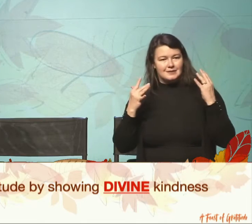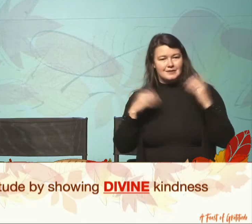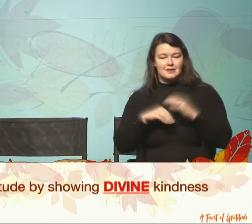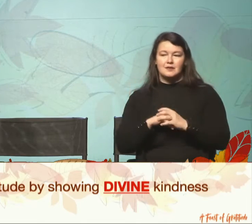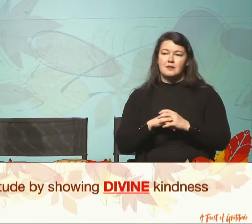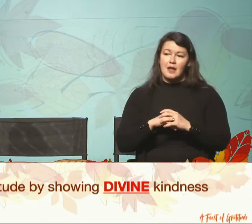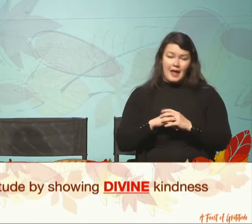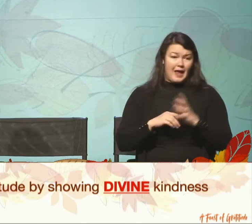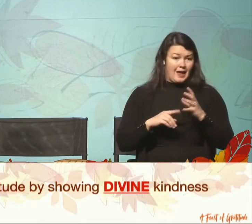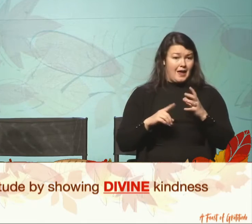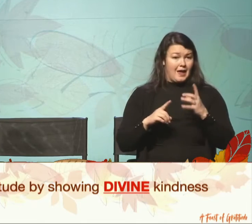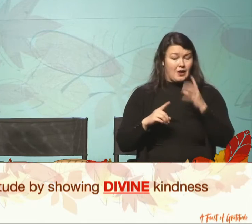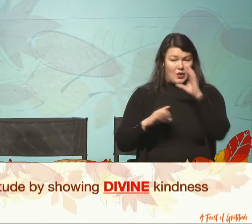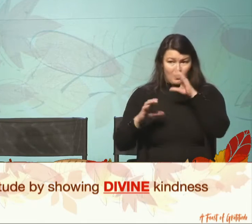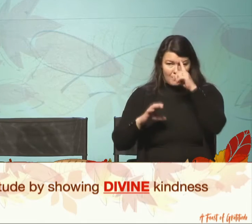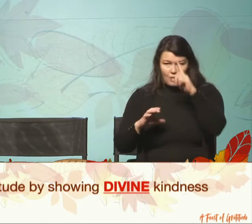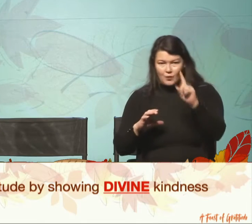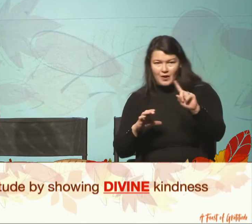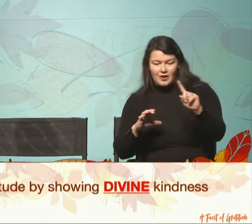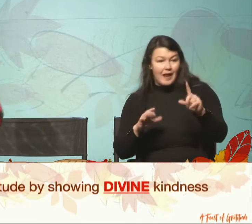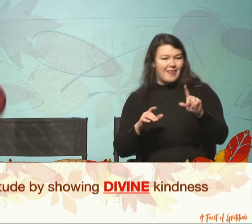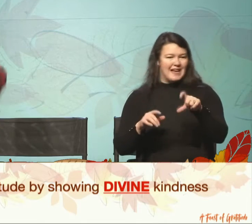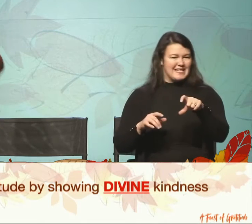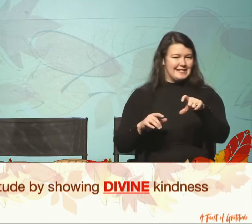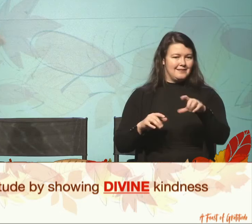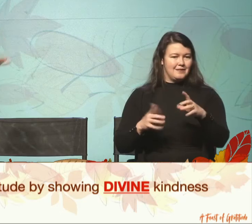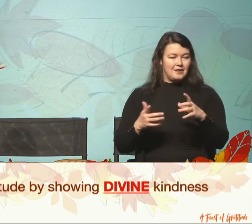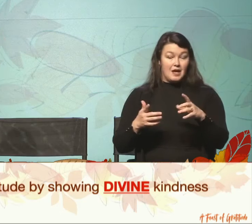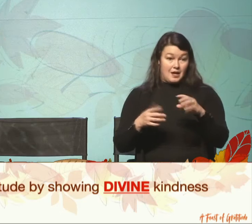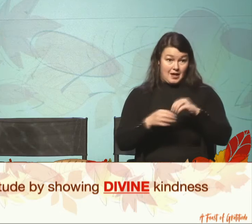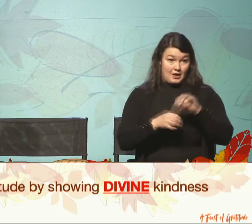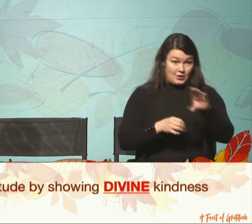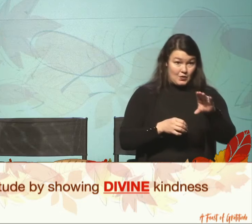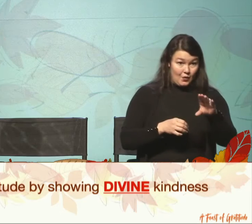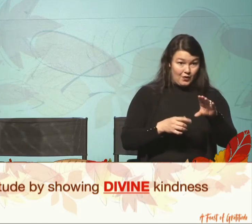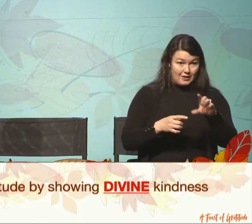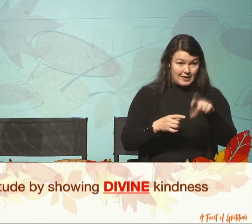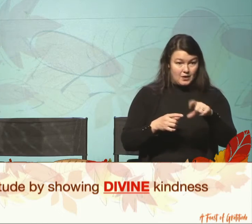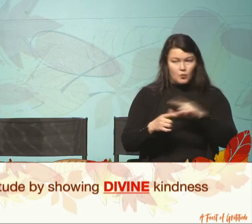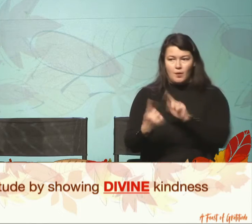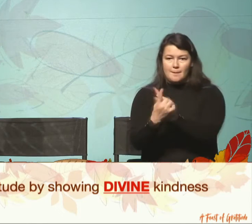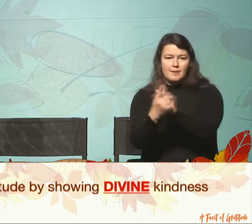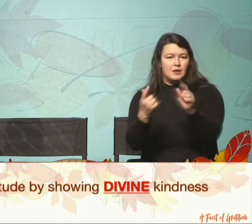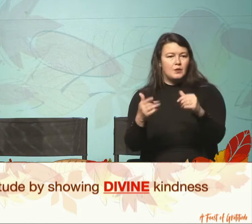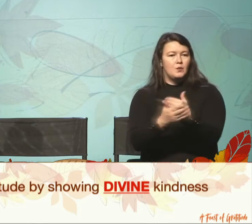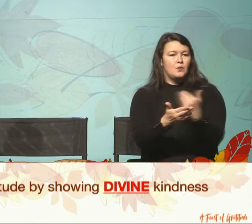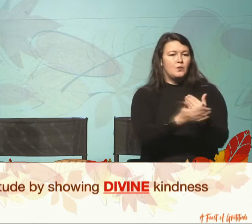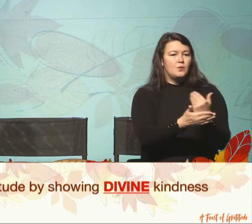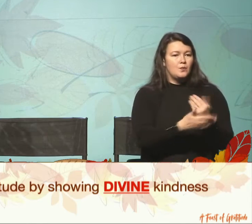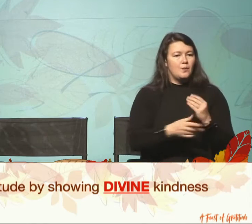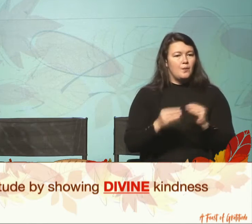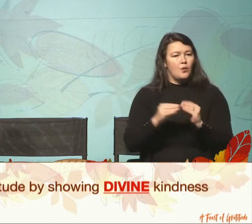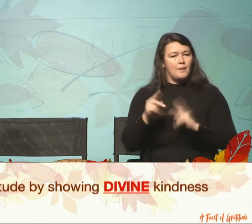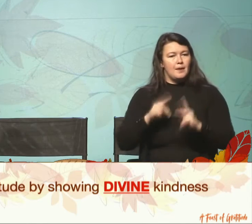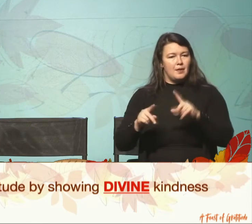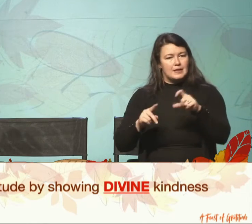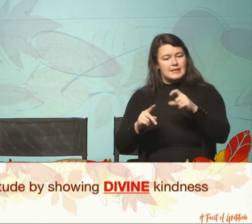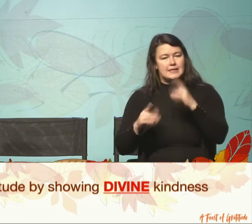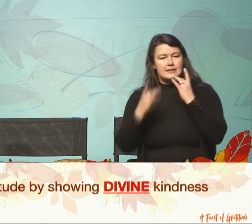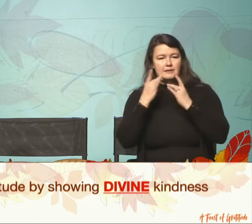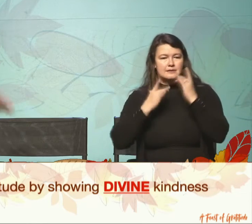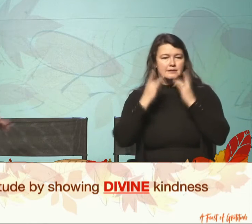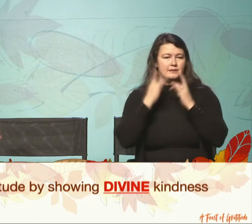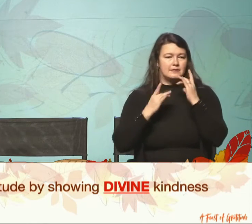need, and on behalf of the need that was met in your life, you meet another need. Did you catch like this